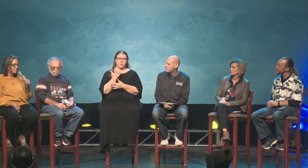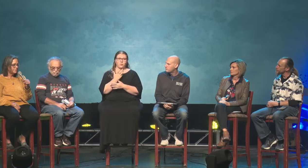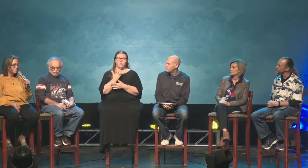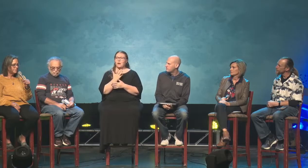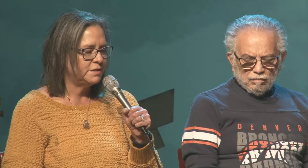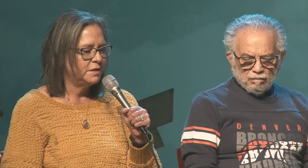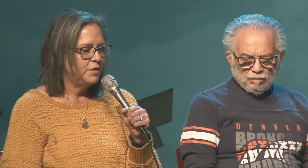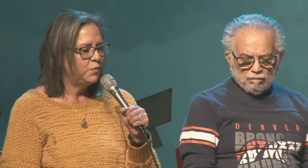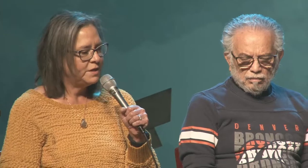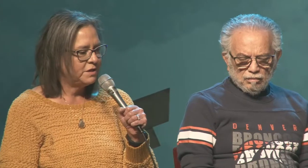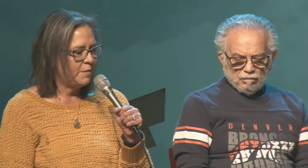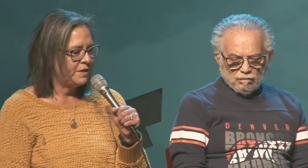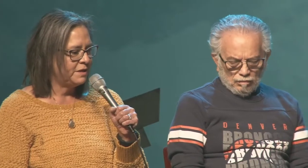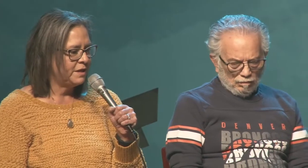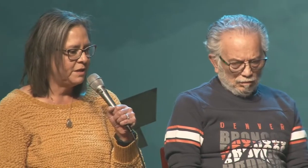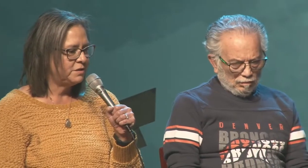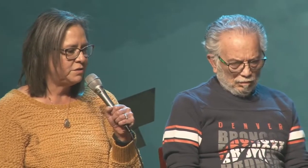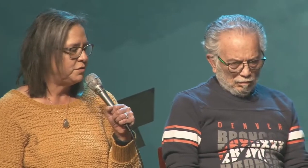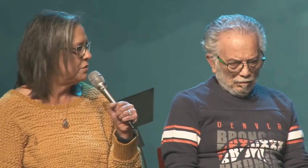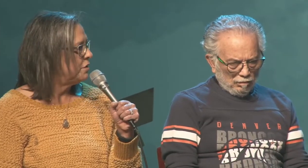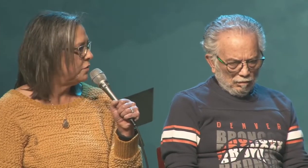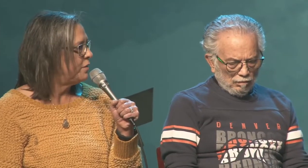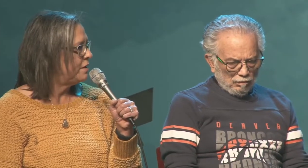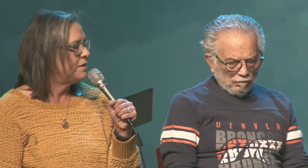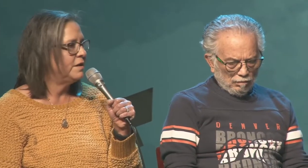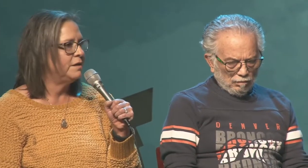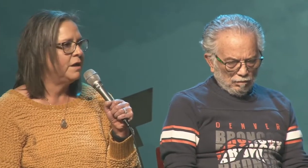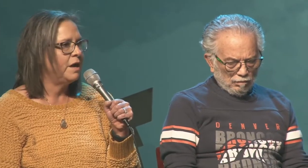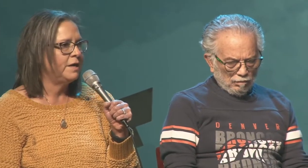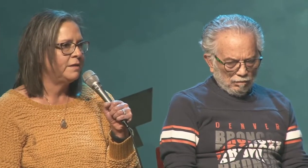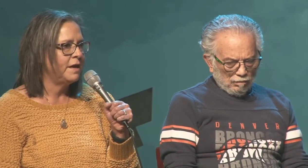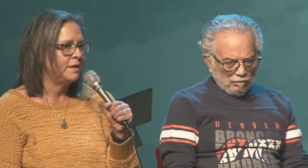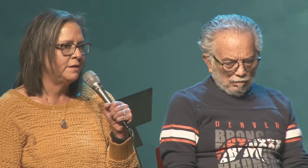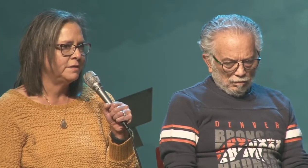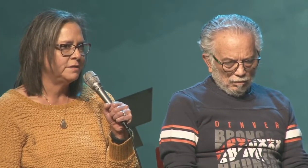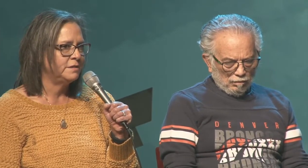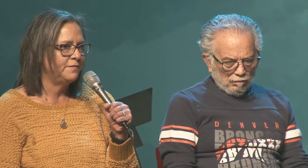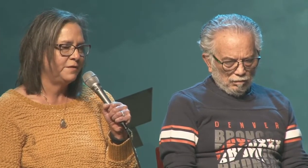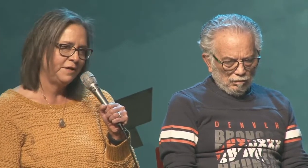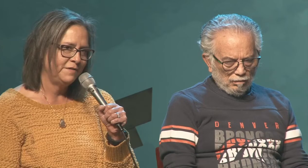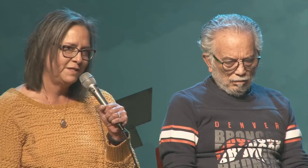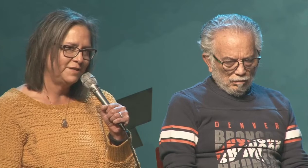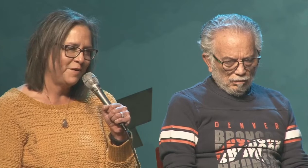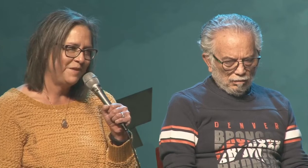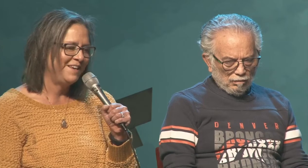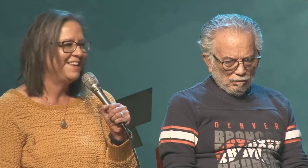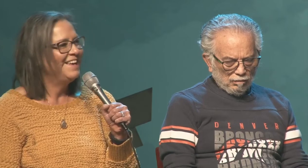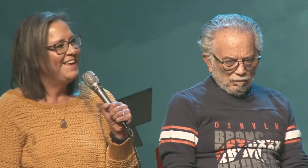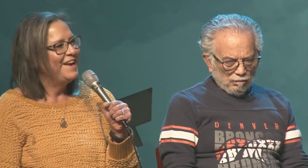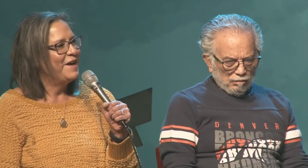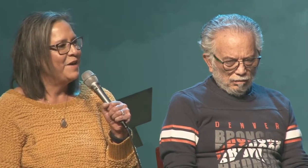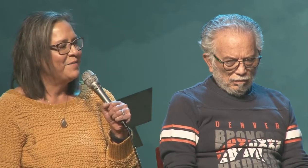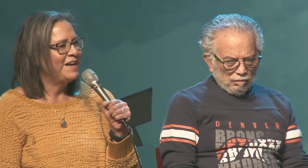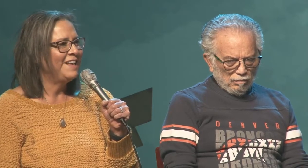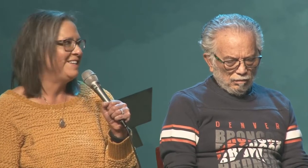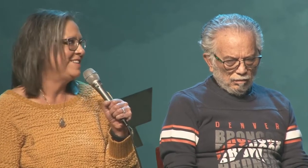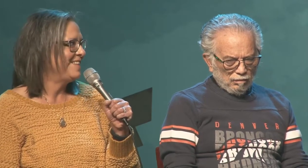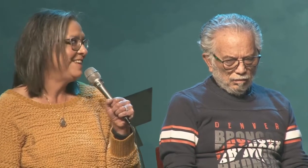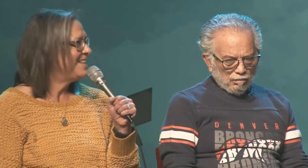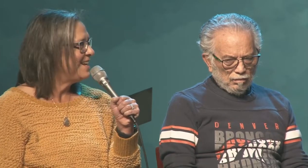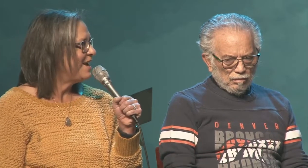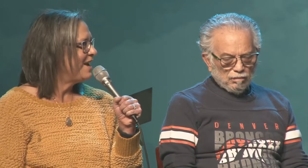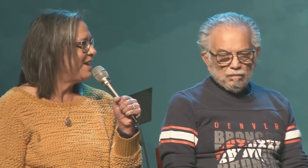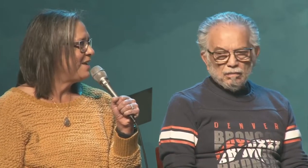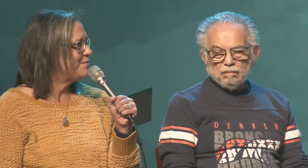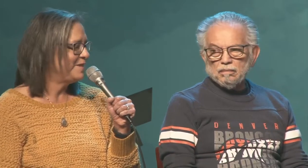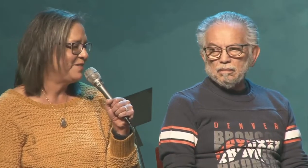course, there's one topic that I do struggle with a lot, and that is the forgiveness topic. I'd like to think